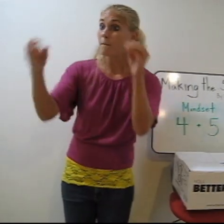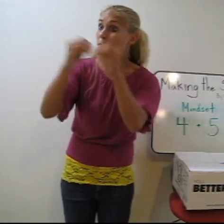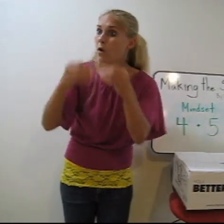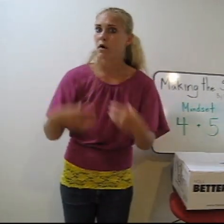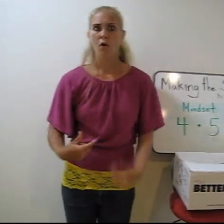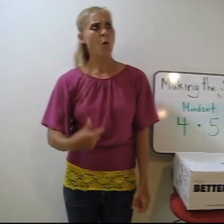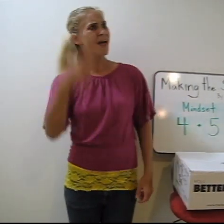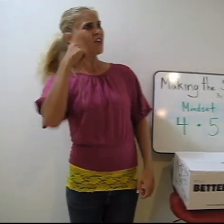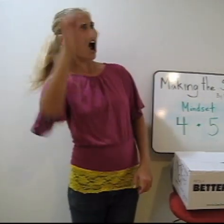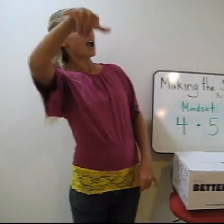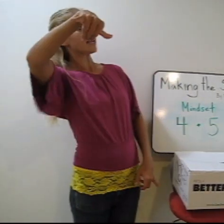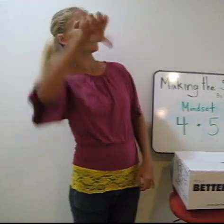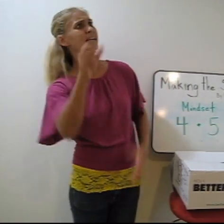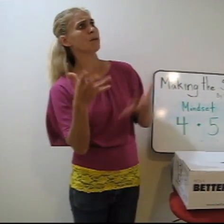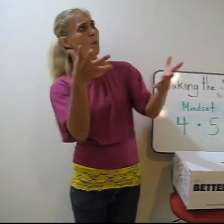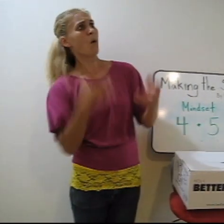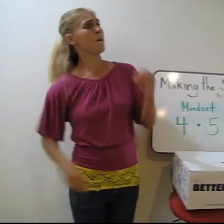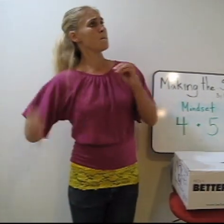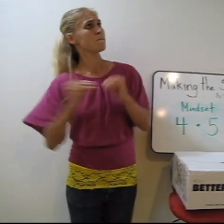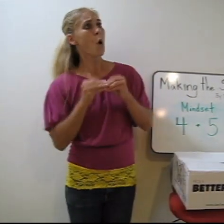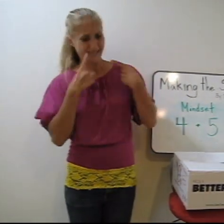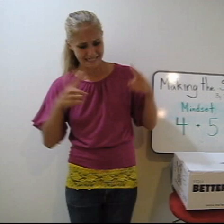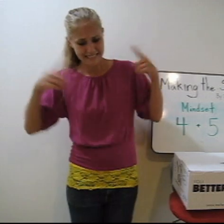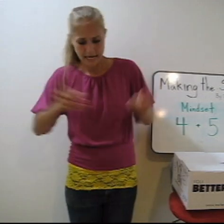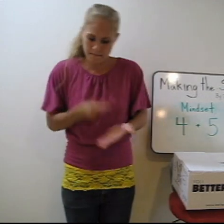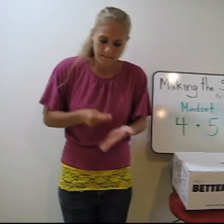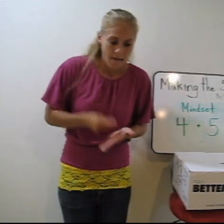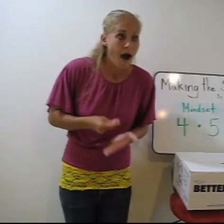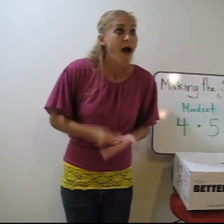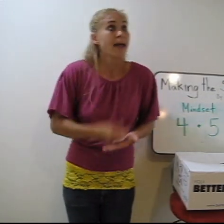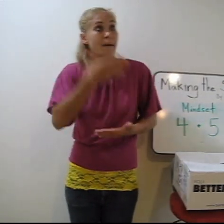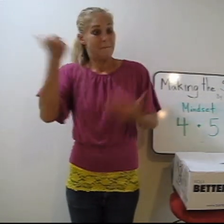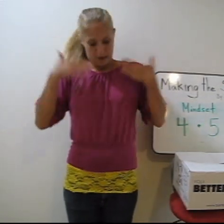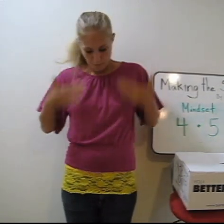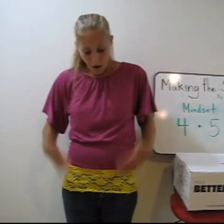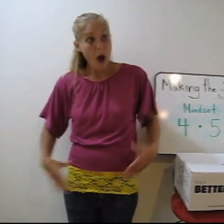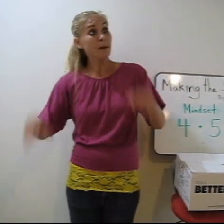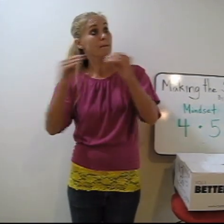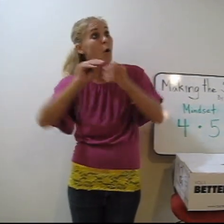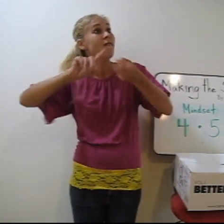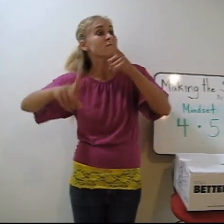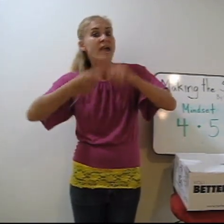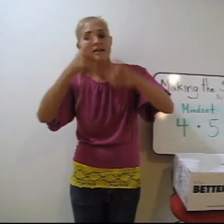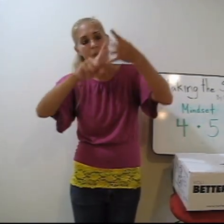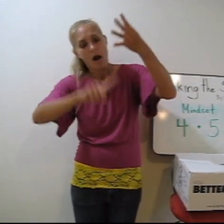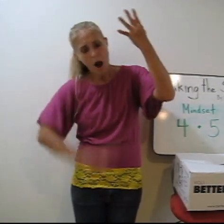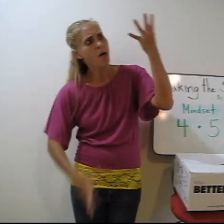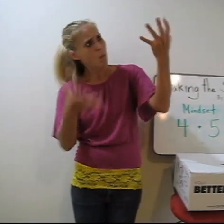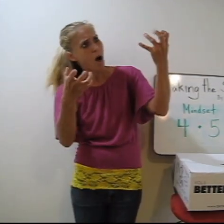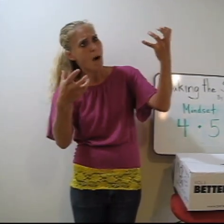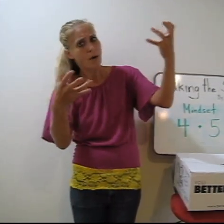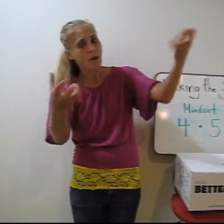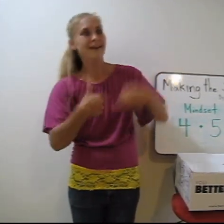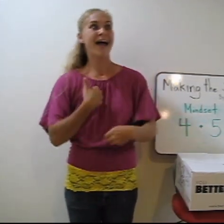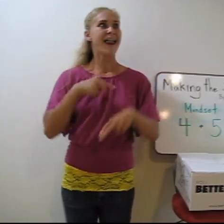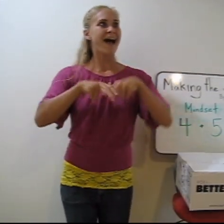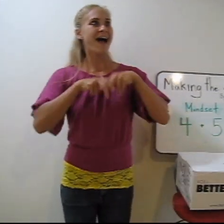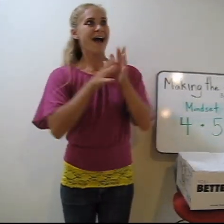yes, I want more. Success, money, a better body, more companionship, etc. And I awaited the instructions of what to